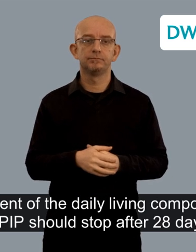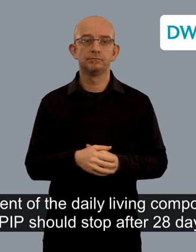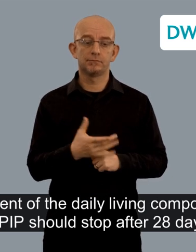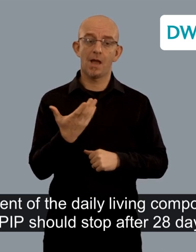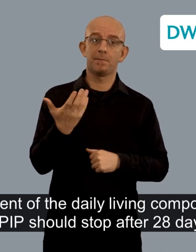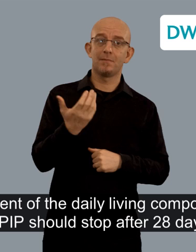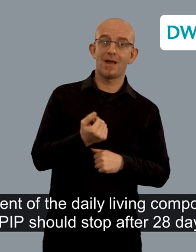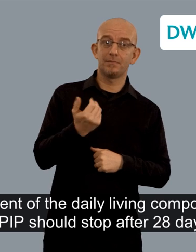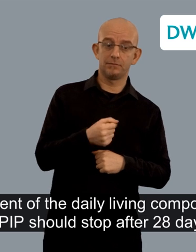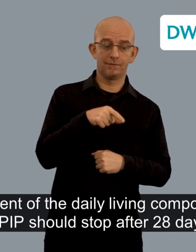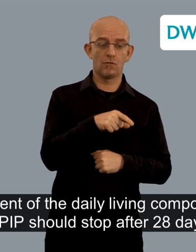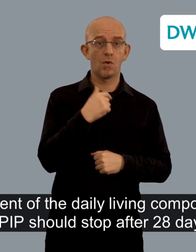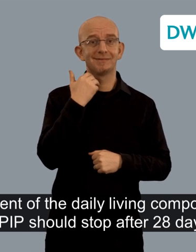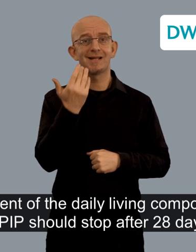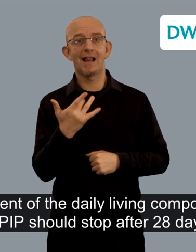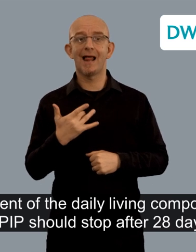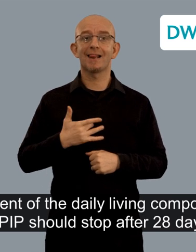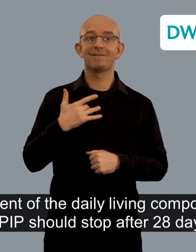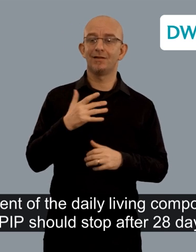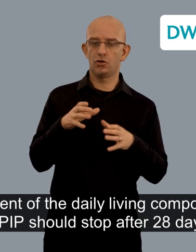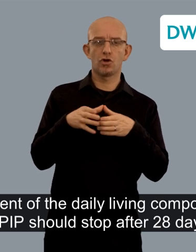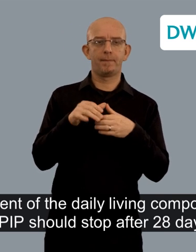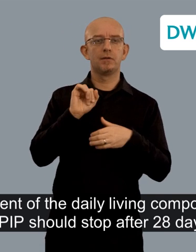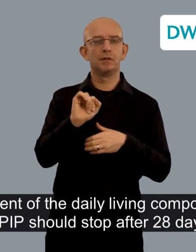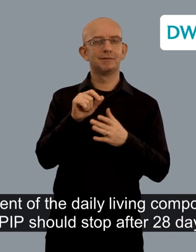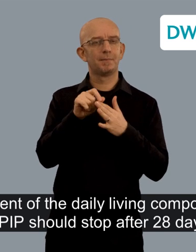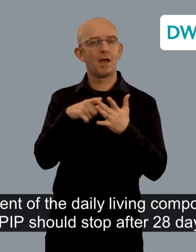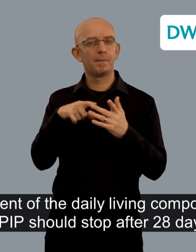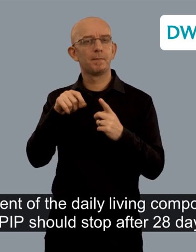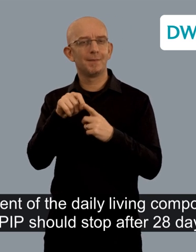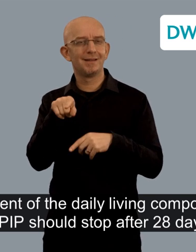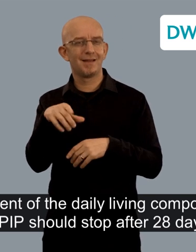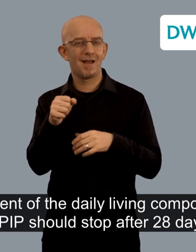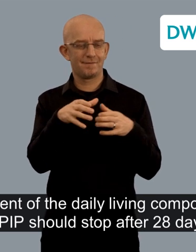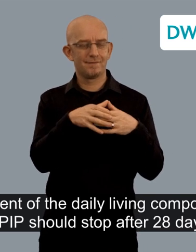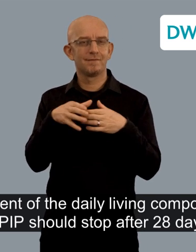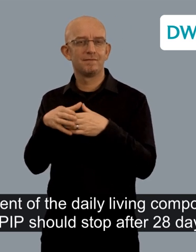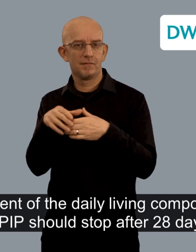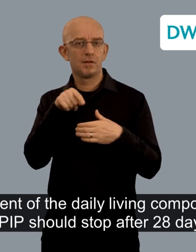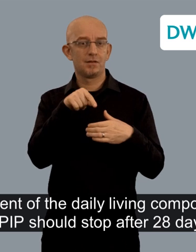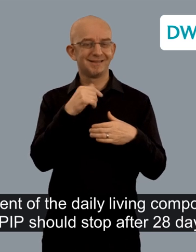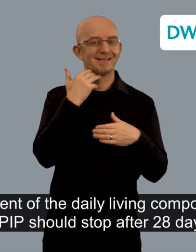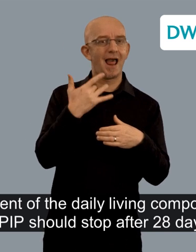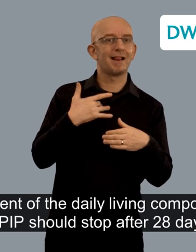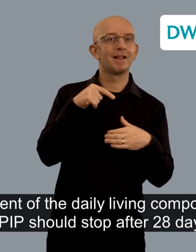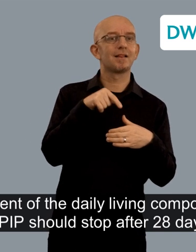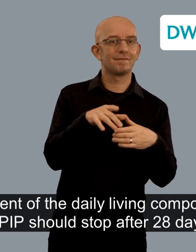Payment of the daily living component of PIP should stop after 28 days